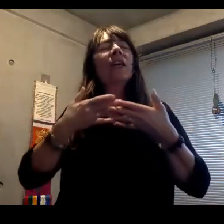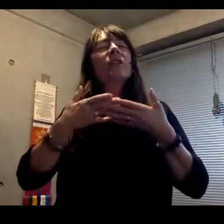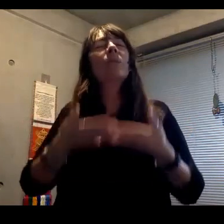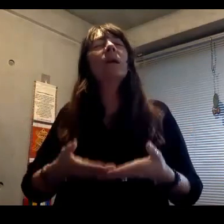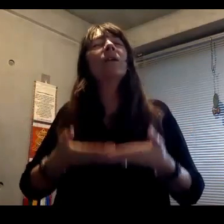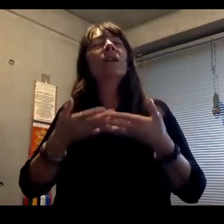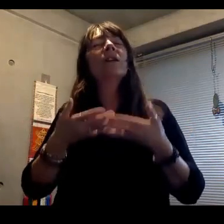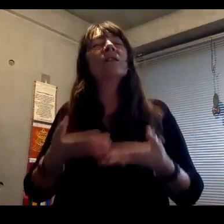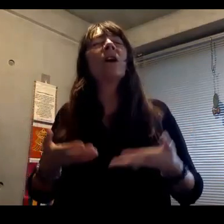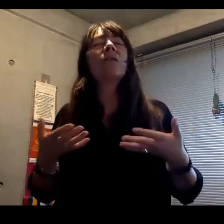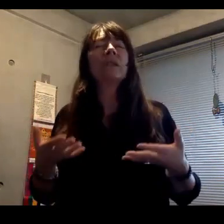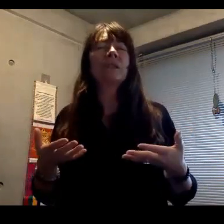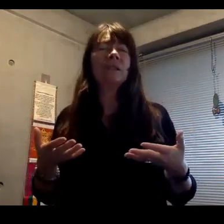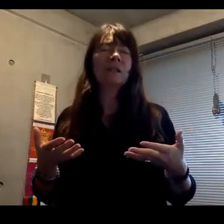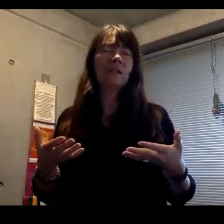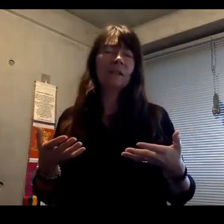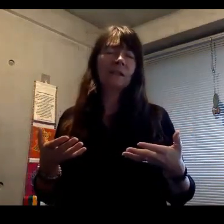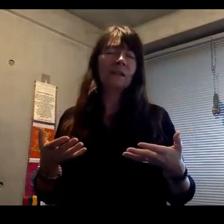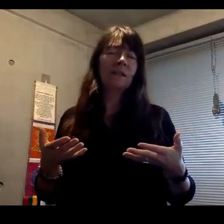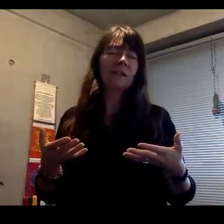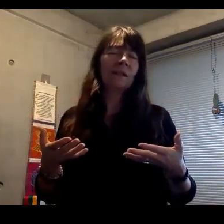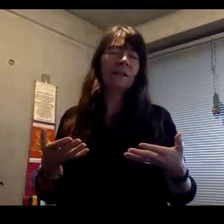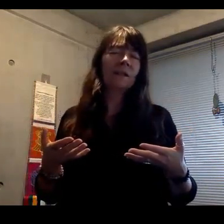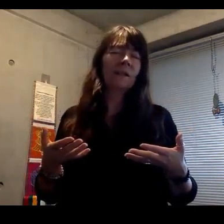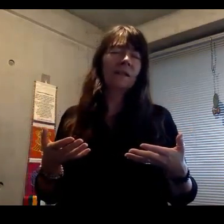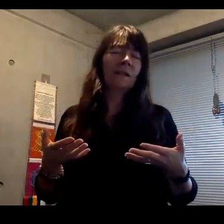It's the experience of it.